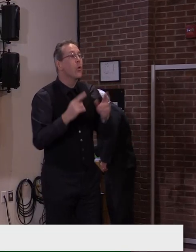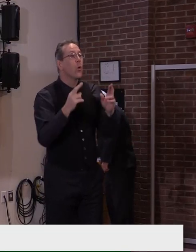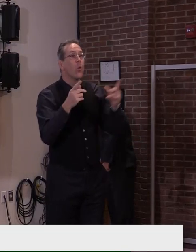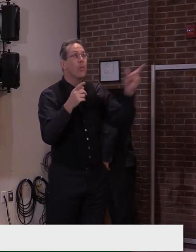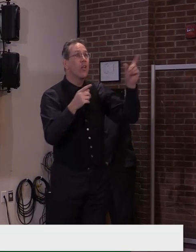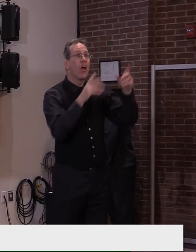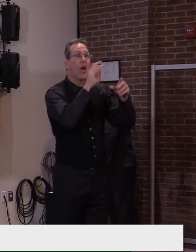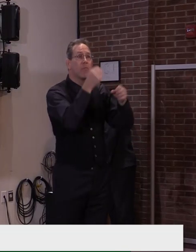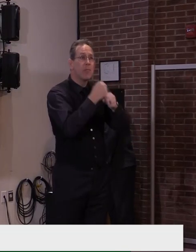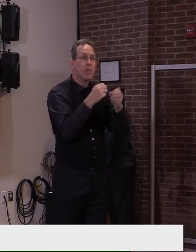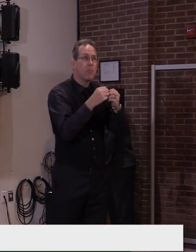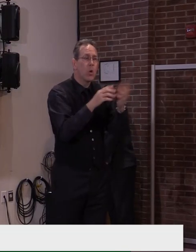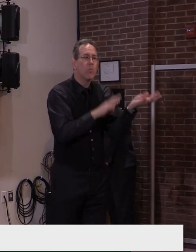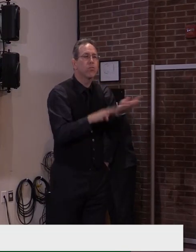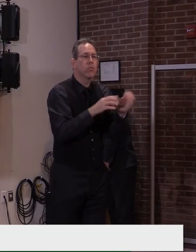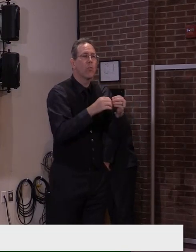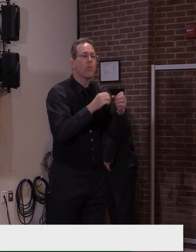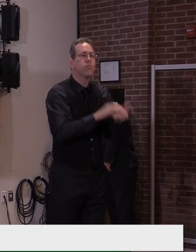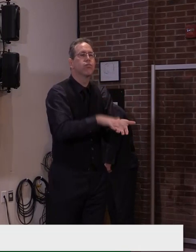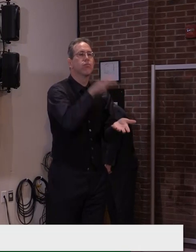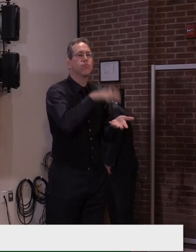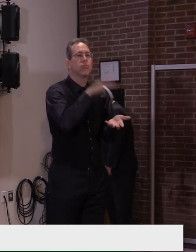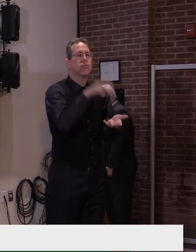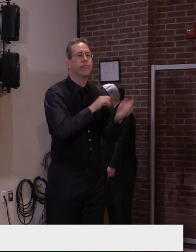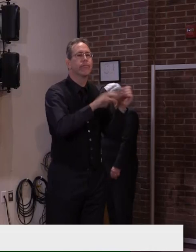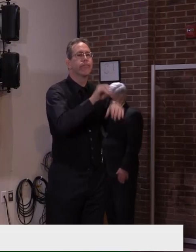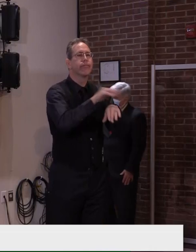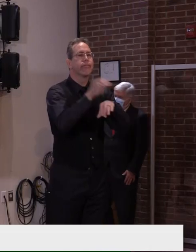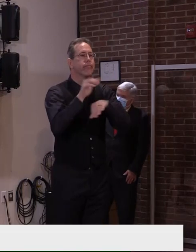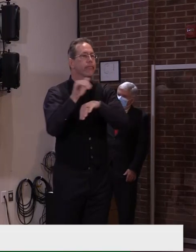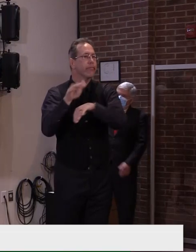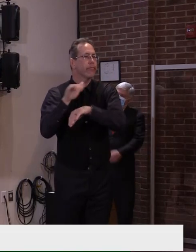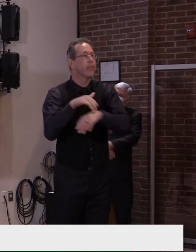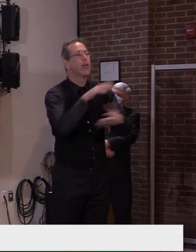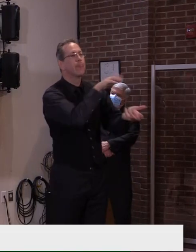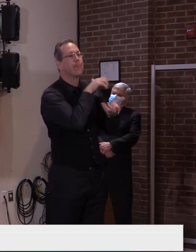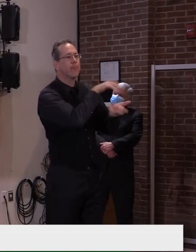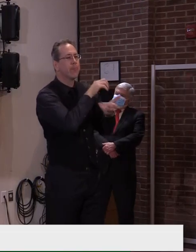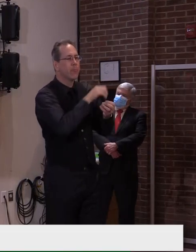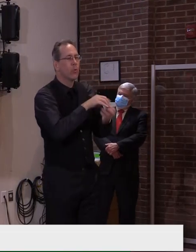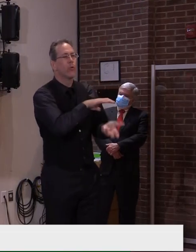get into the middle of January, those numbers can increase significantly.